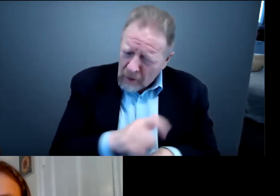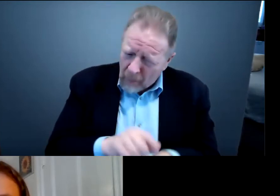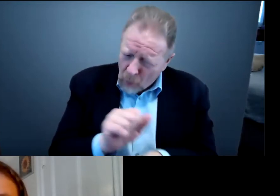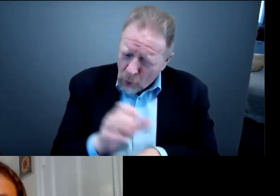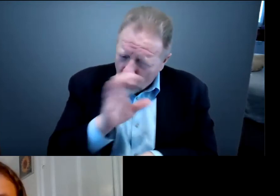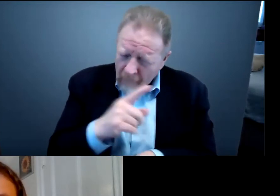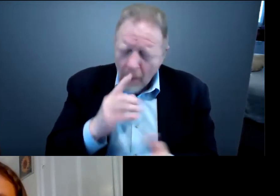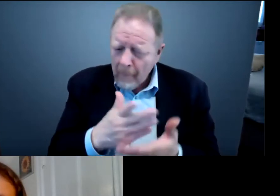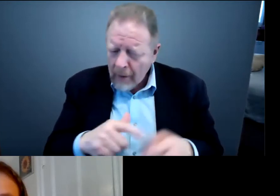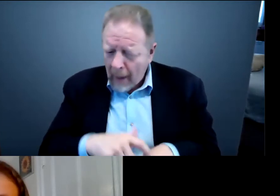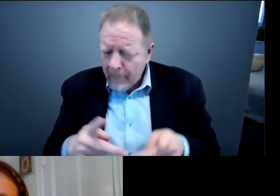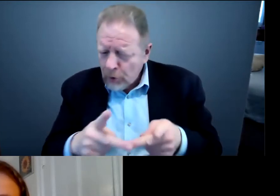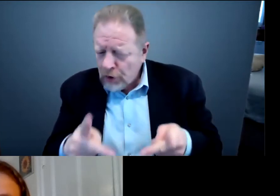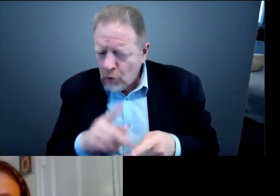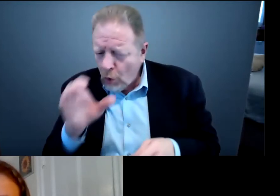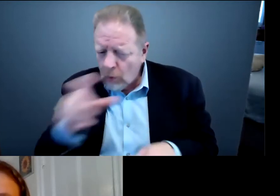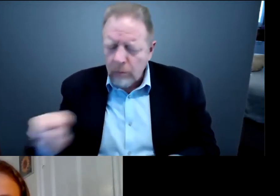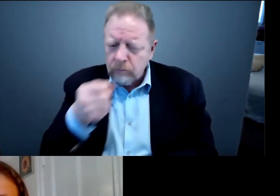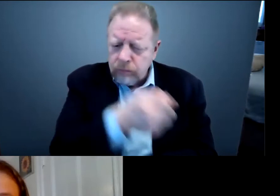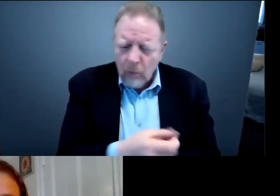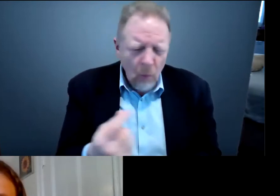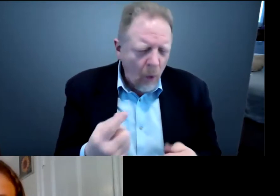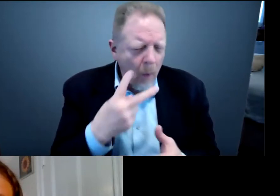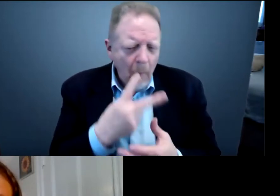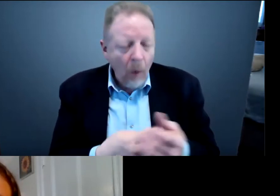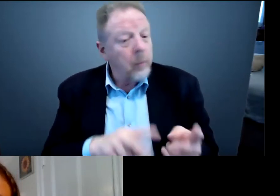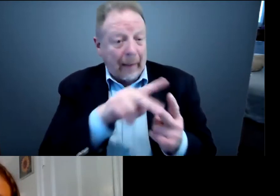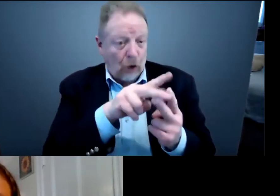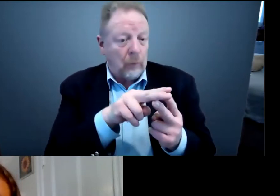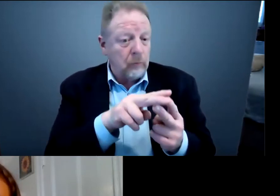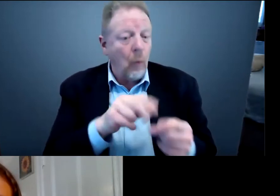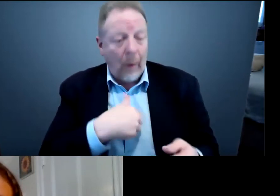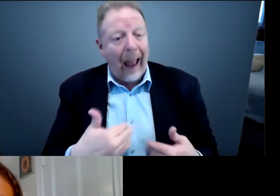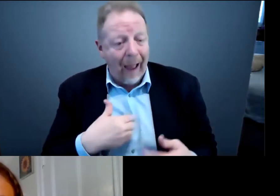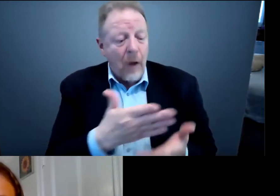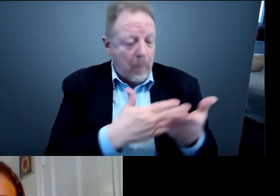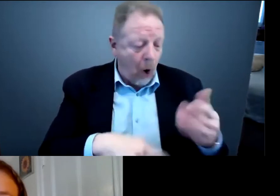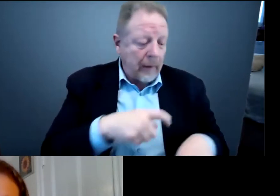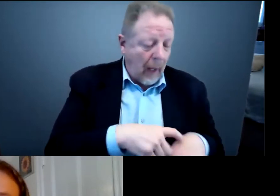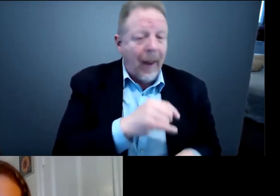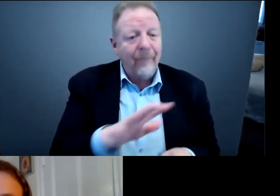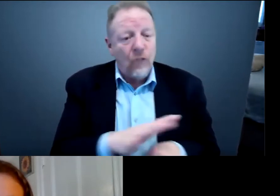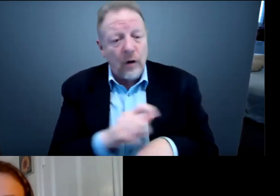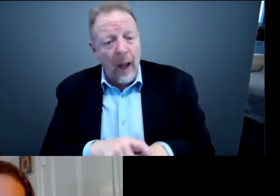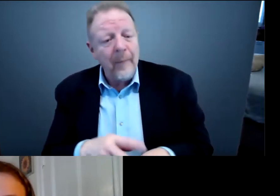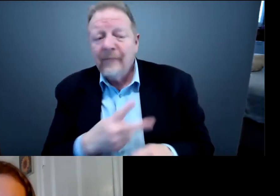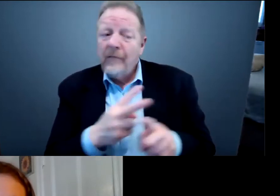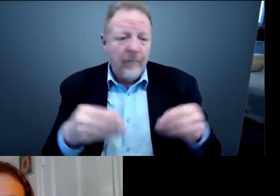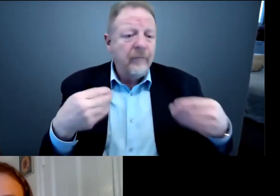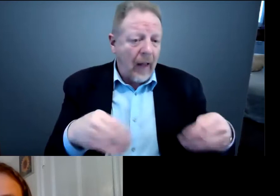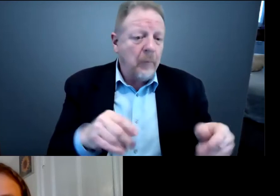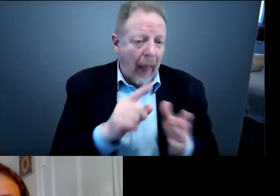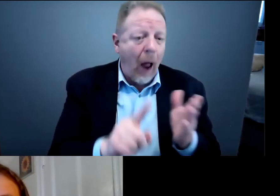for, part-time, or is it a combination of both? Either or, yep. It's very flexible. Mm-hmm, mm-hmm. And is